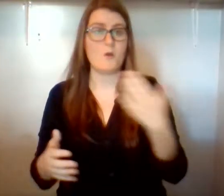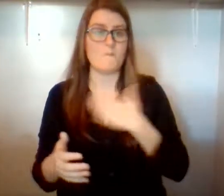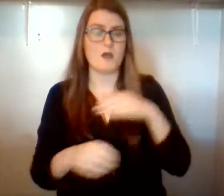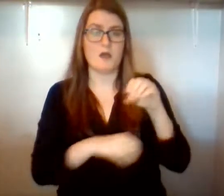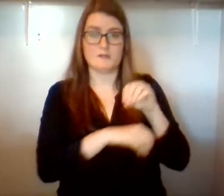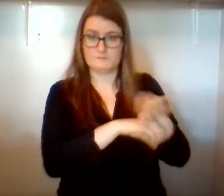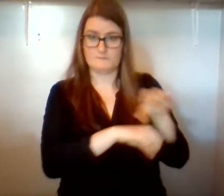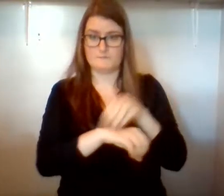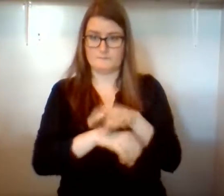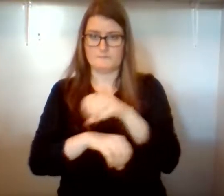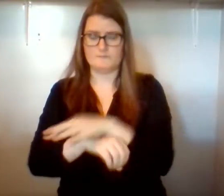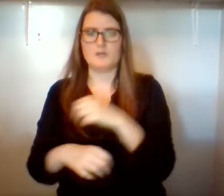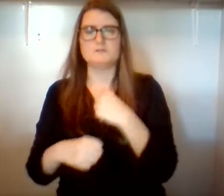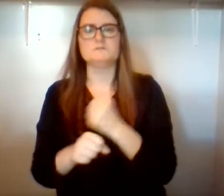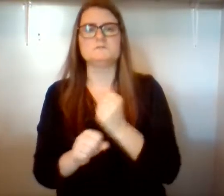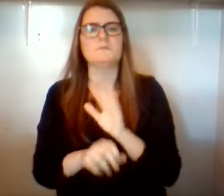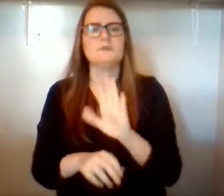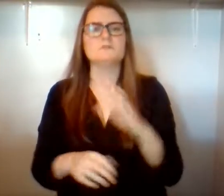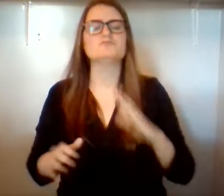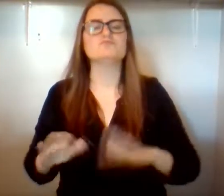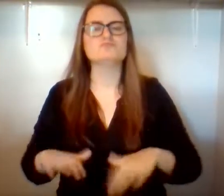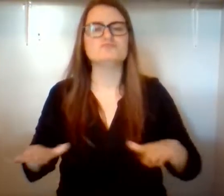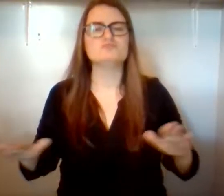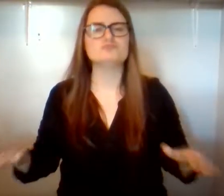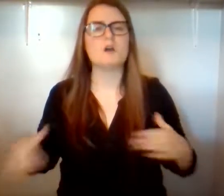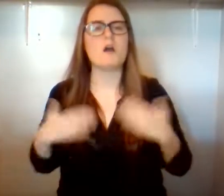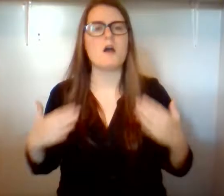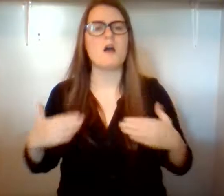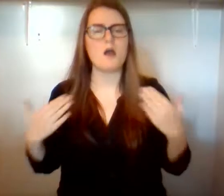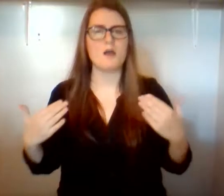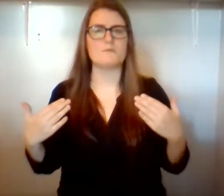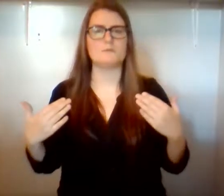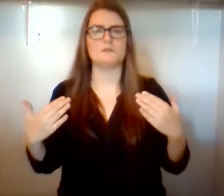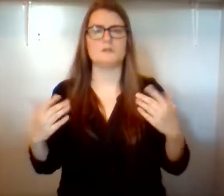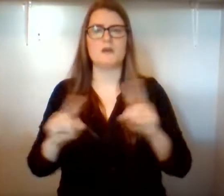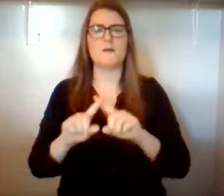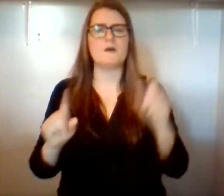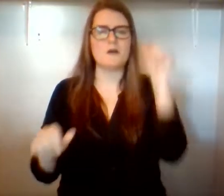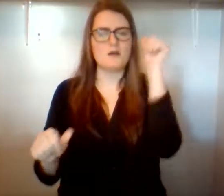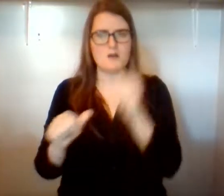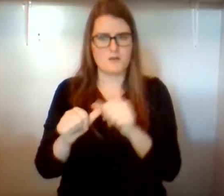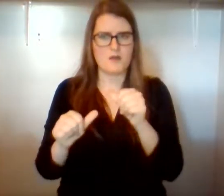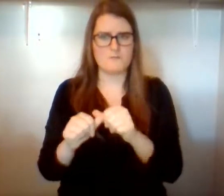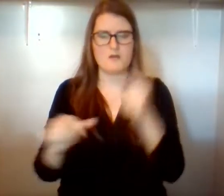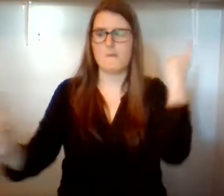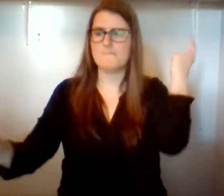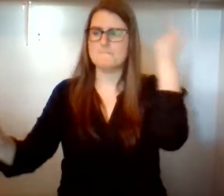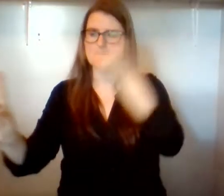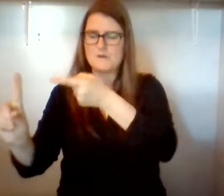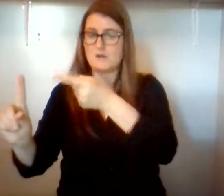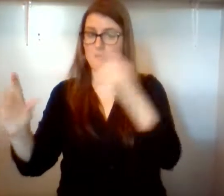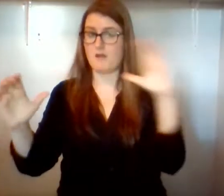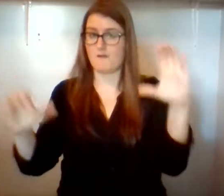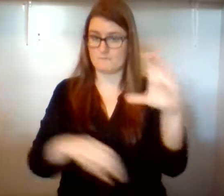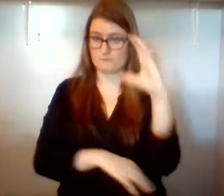have found Jesus to be the greatest treasure in the world, why they would bring Jesus out of the celebration